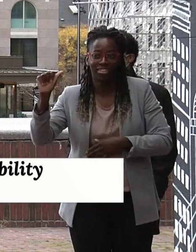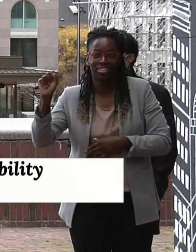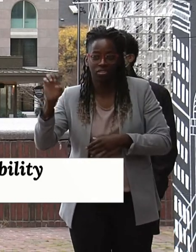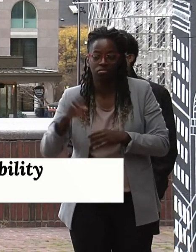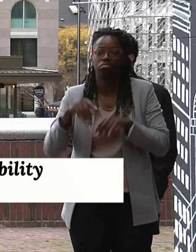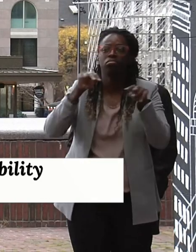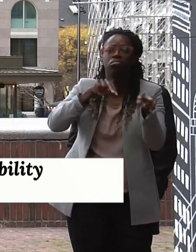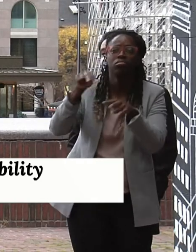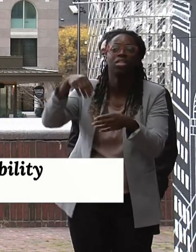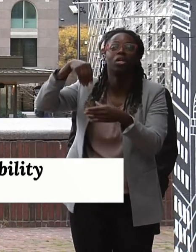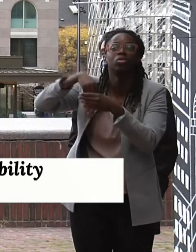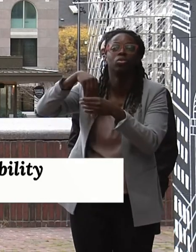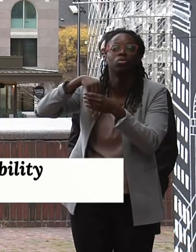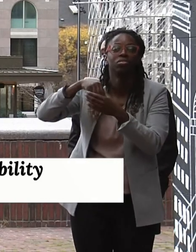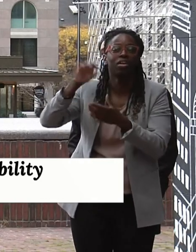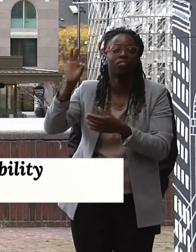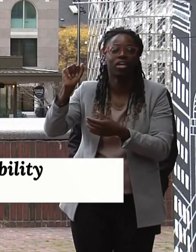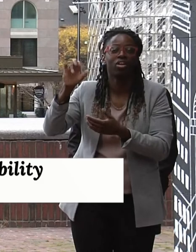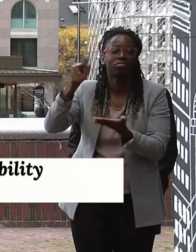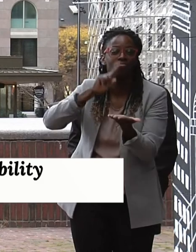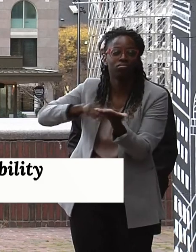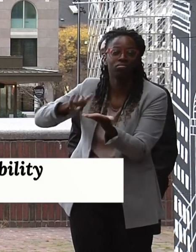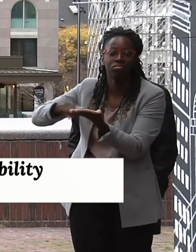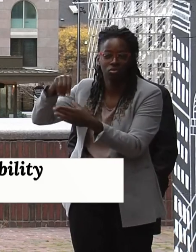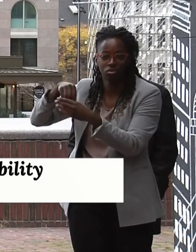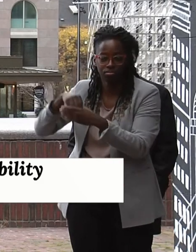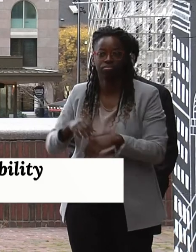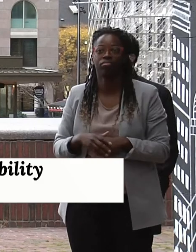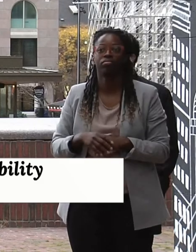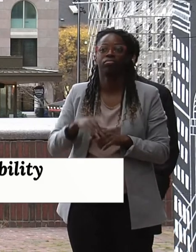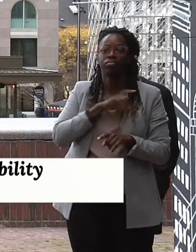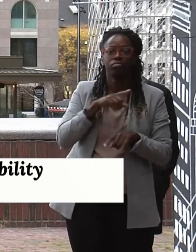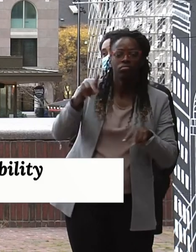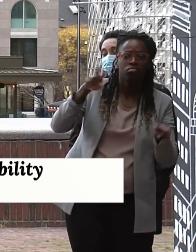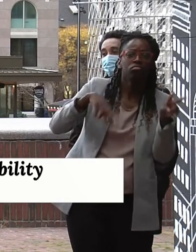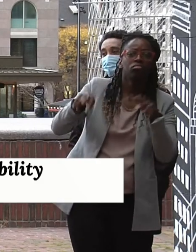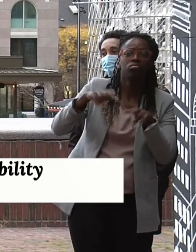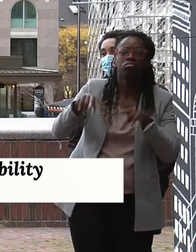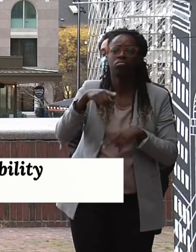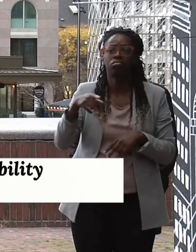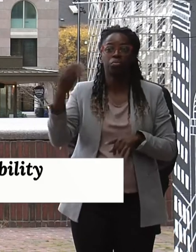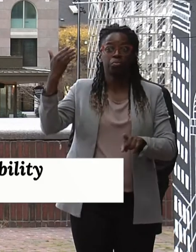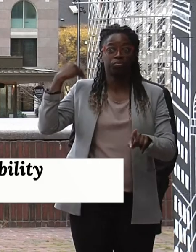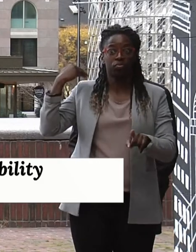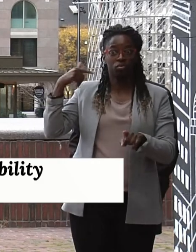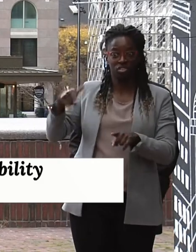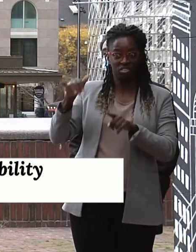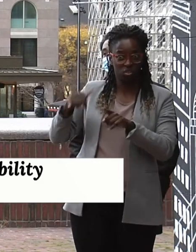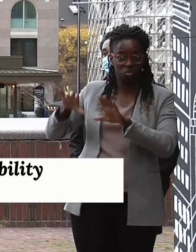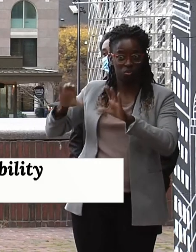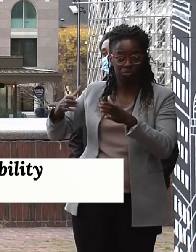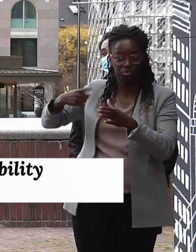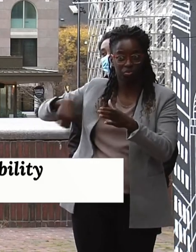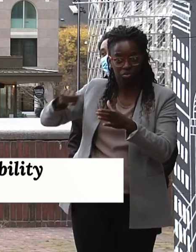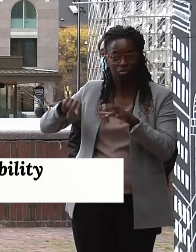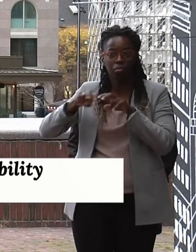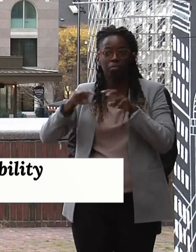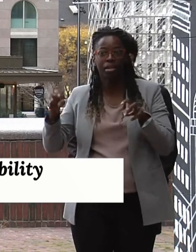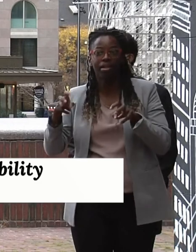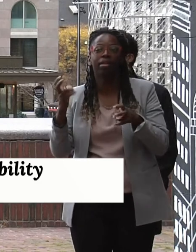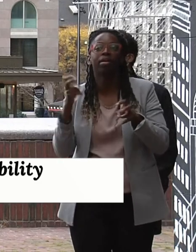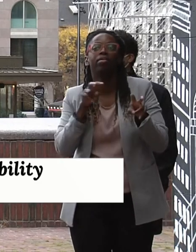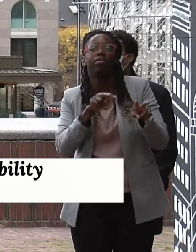cases. The co-op board, up until I signed this, had the opportunity to review 20% of the cases. This panel will have the opportunity to review